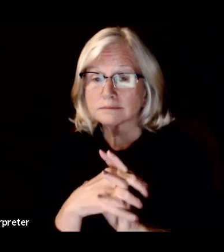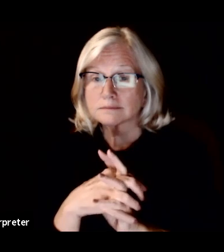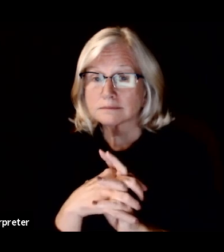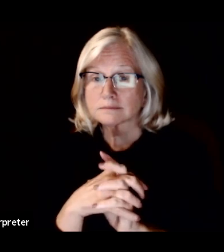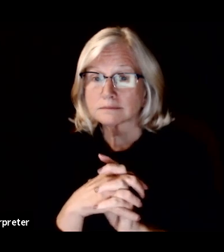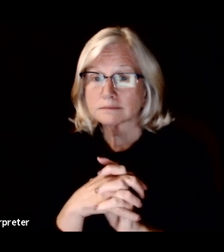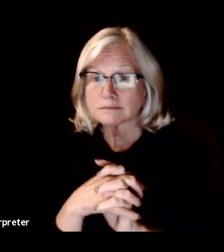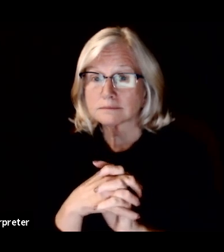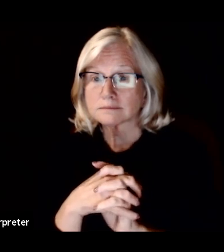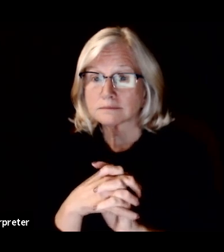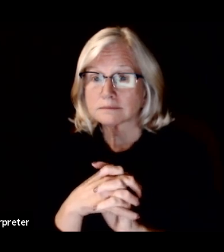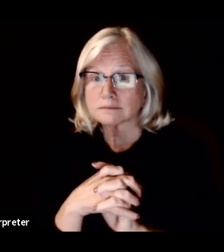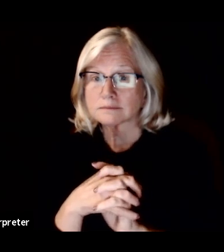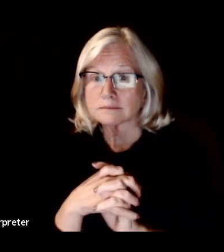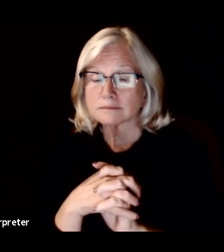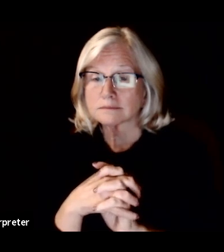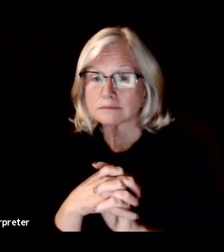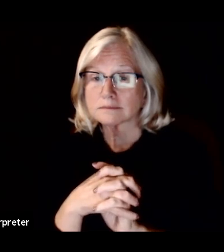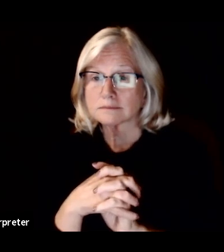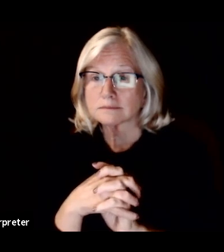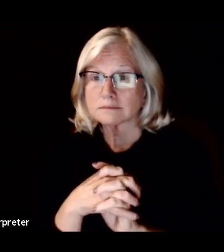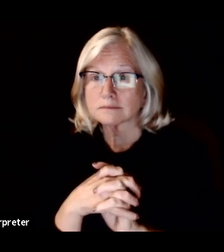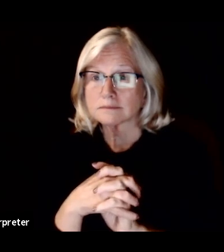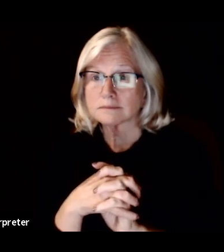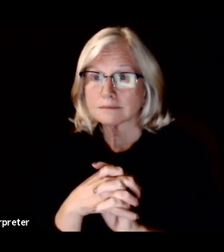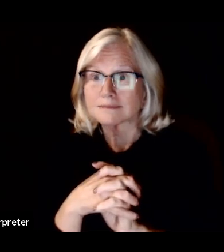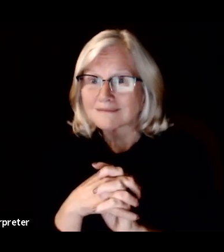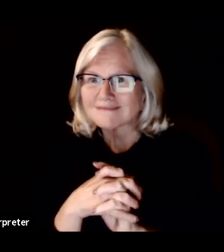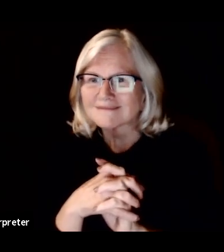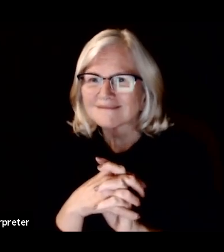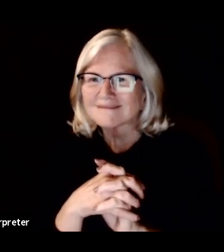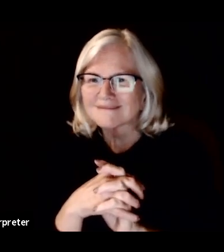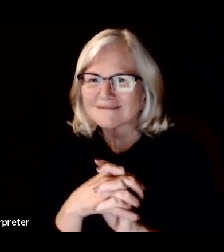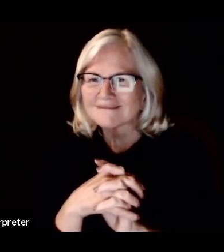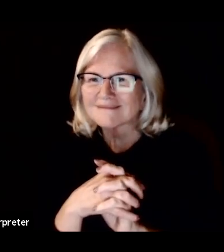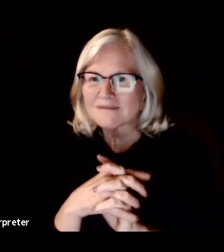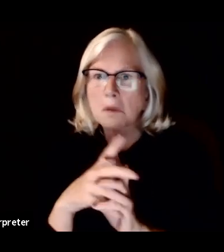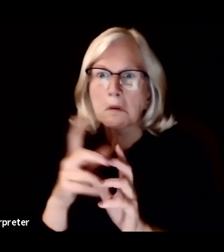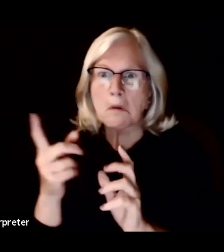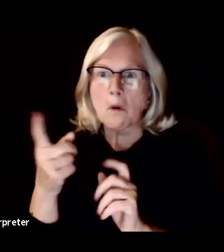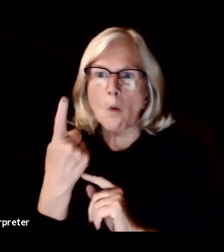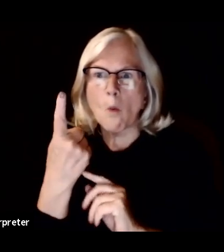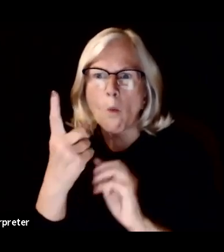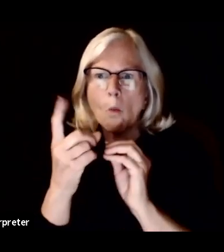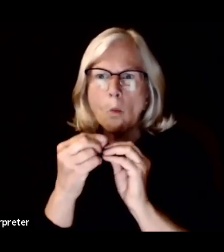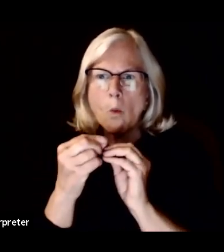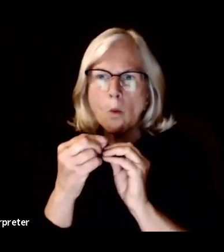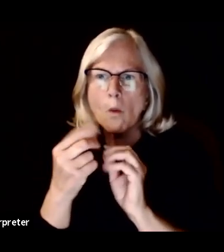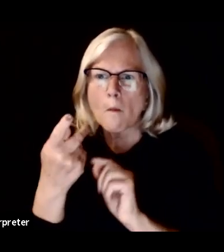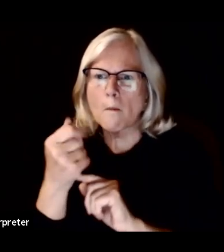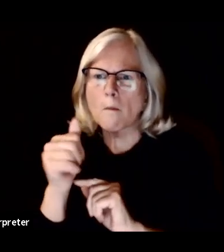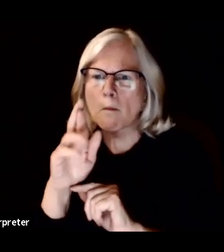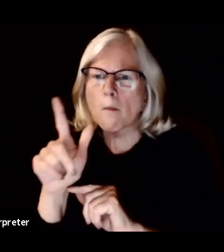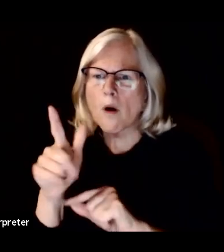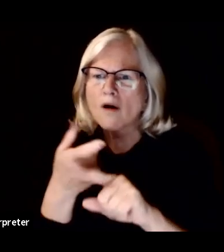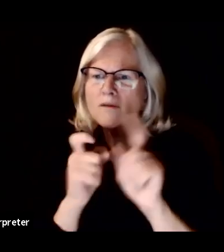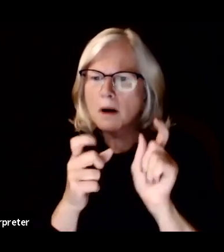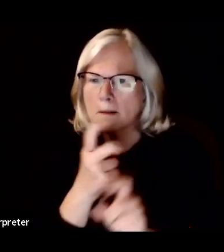Speakers, there are no more. Oh, we just got one from Paul Claudia, Minneapolis Star Tribune. Your line is open.